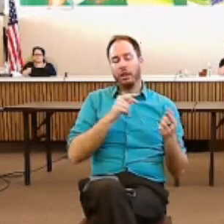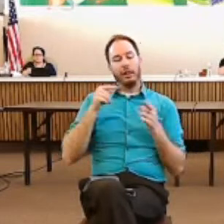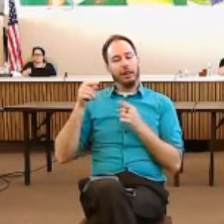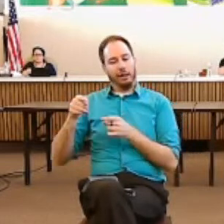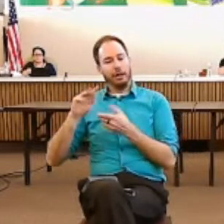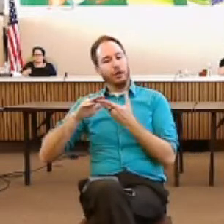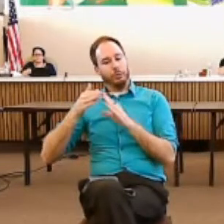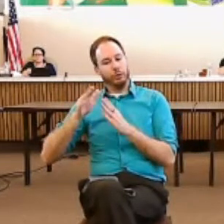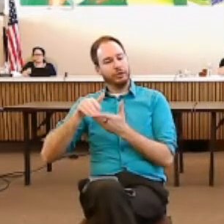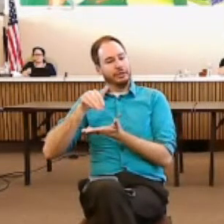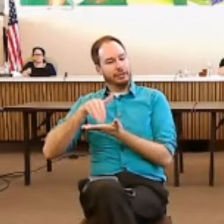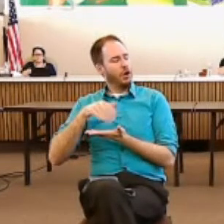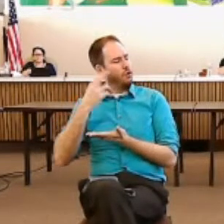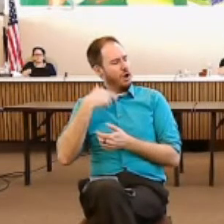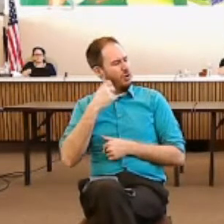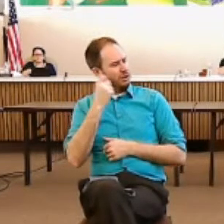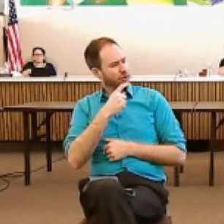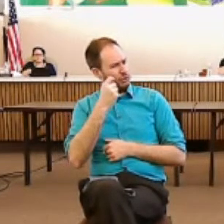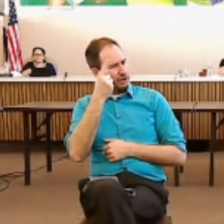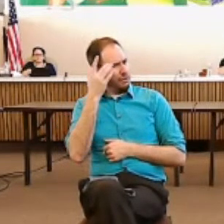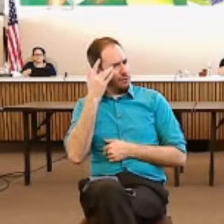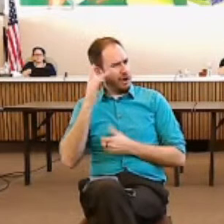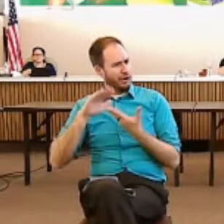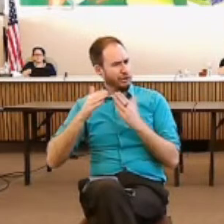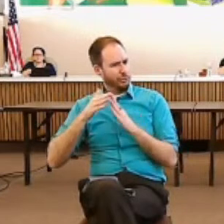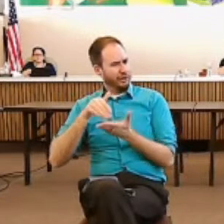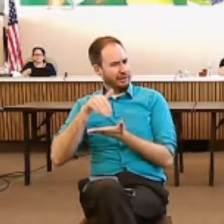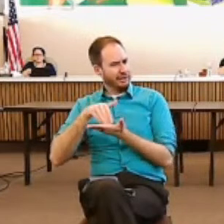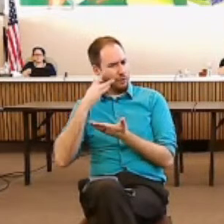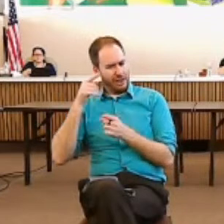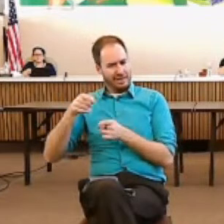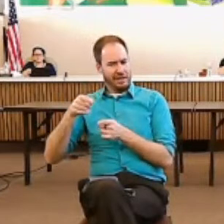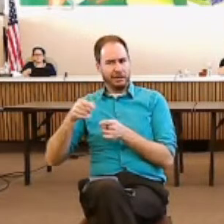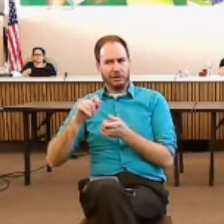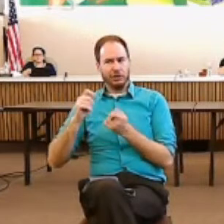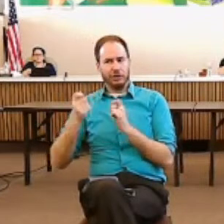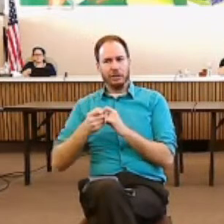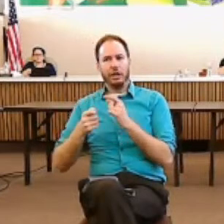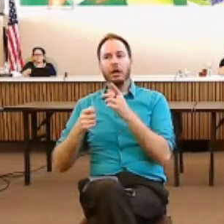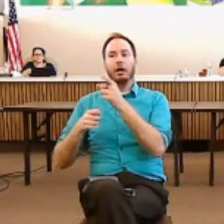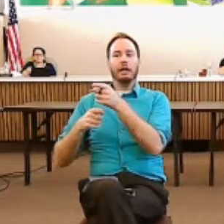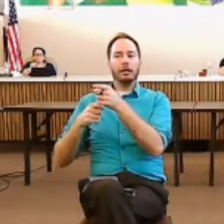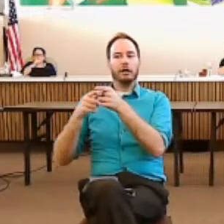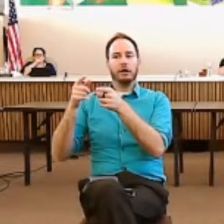community center, I'm just trying to understand why it changed.